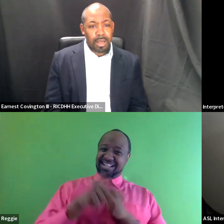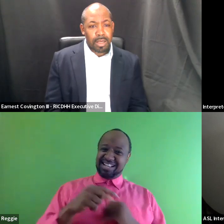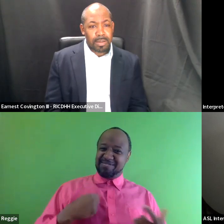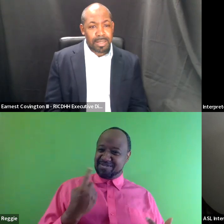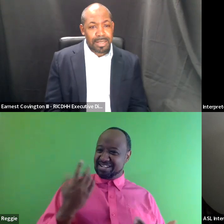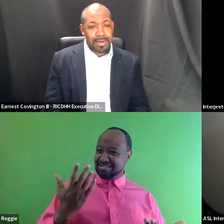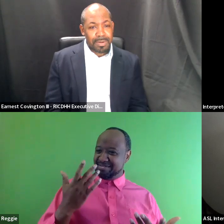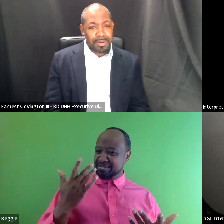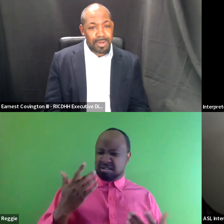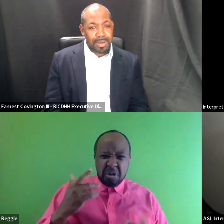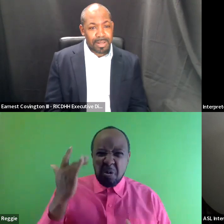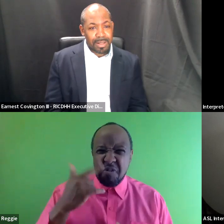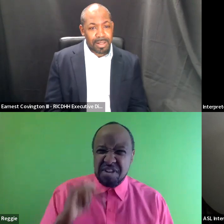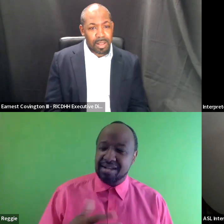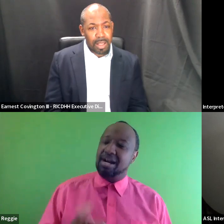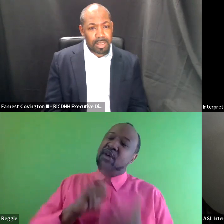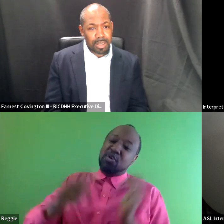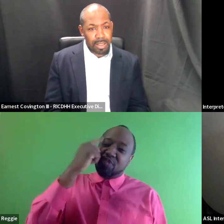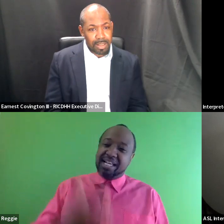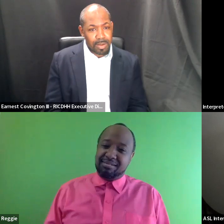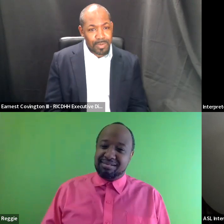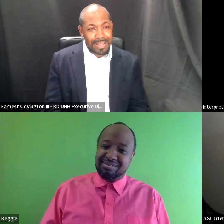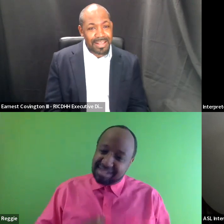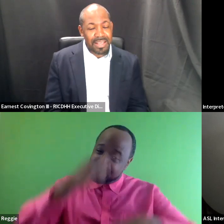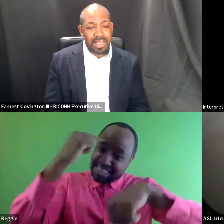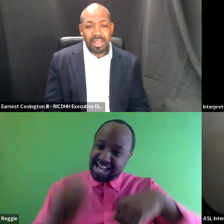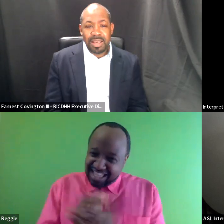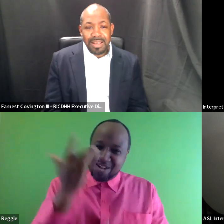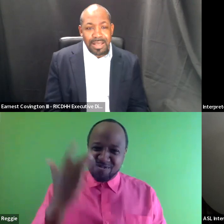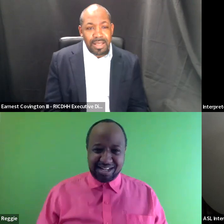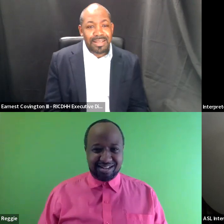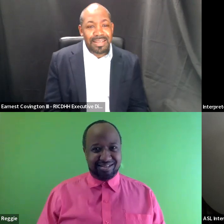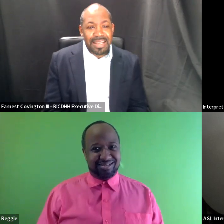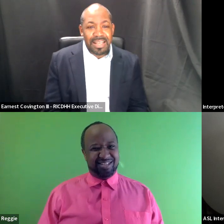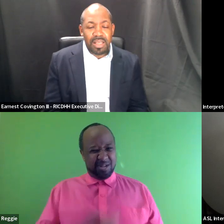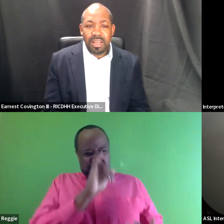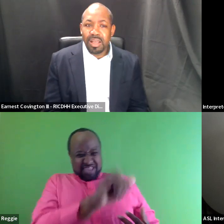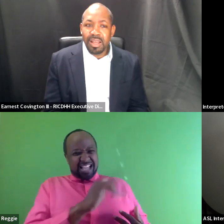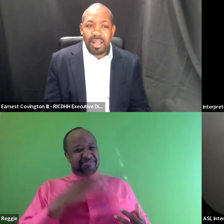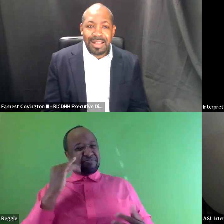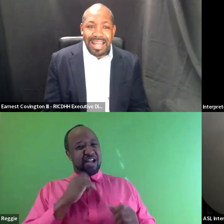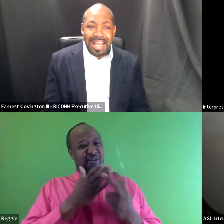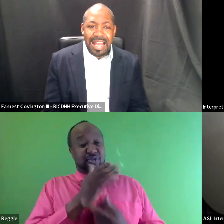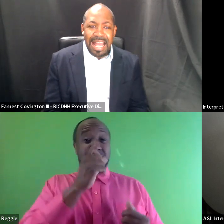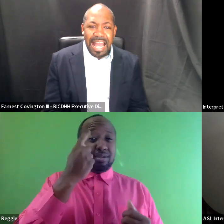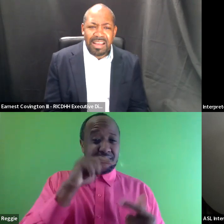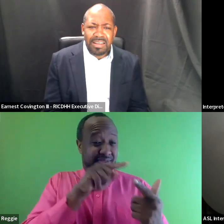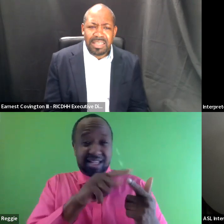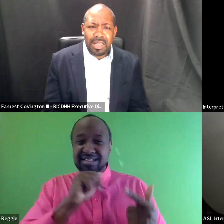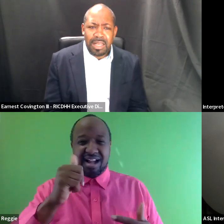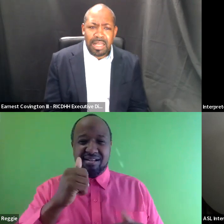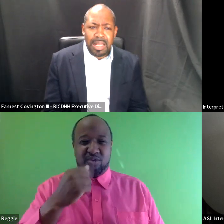I told my friend, "What is that? He's going to kill me? What does that mean? What do you think?" And I'm like, "He did it because I was black."